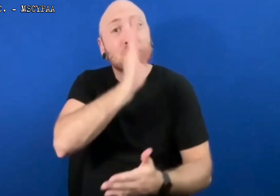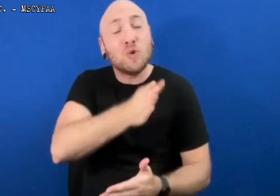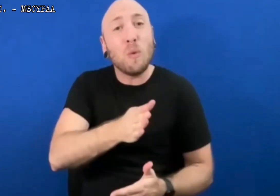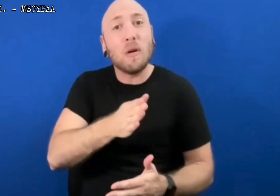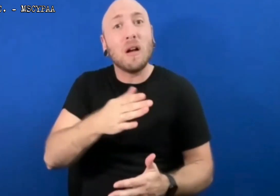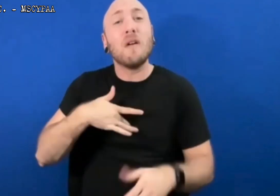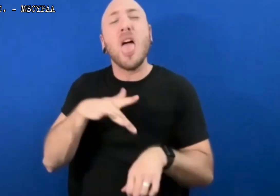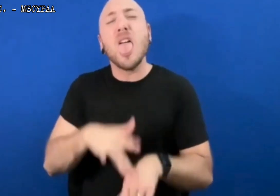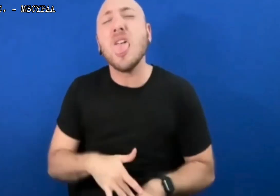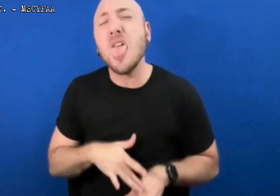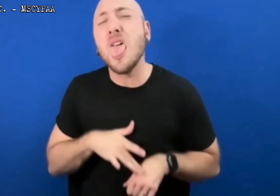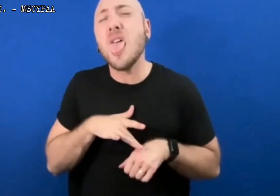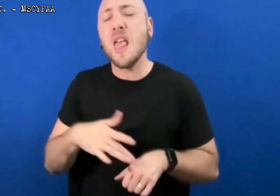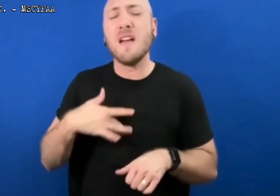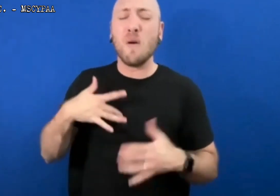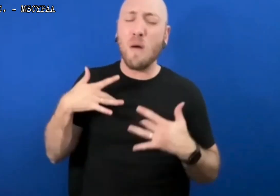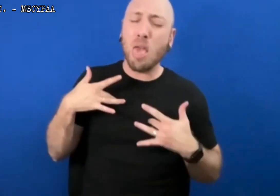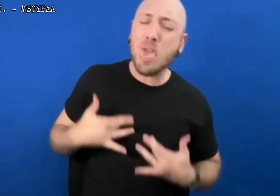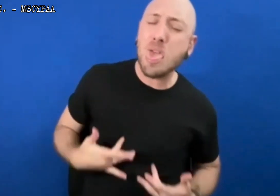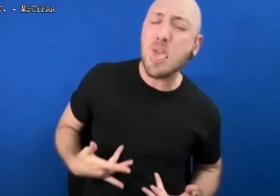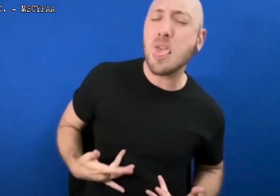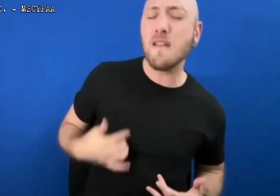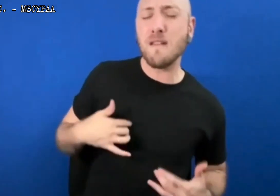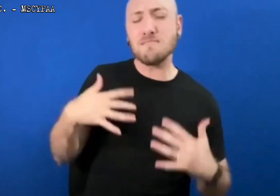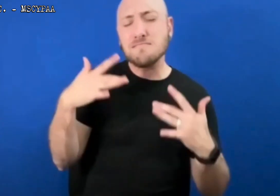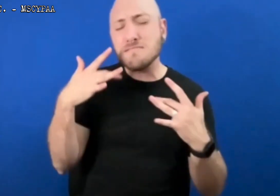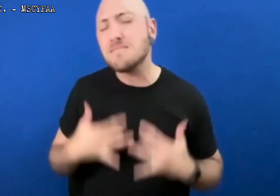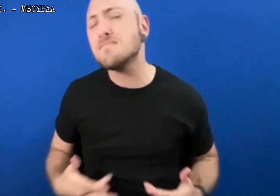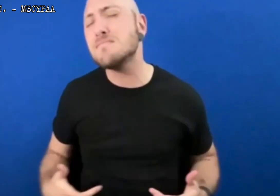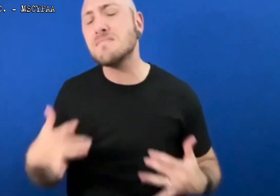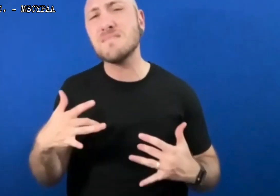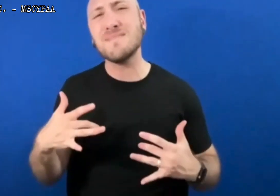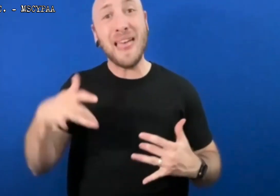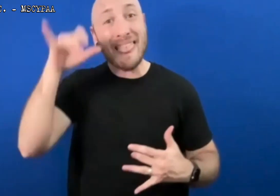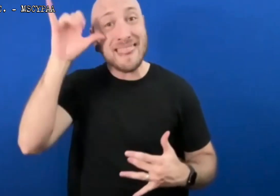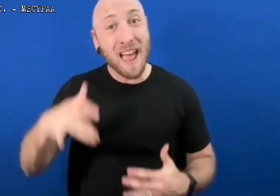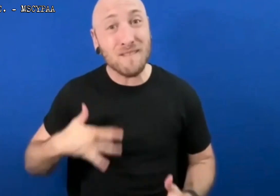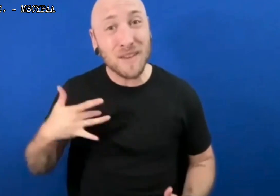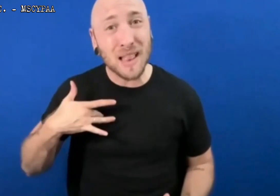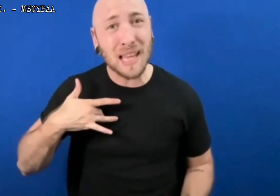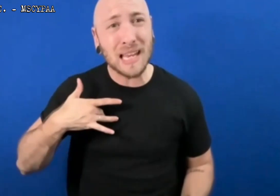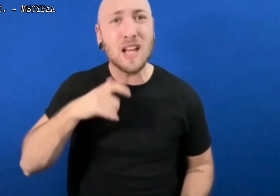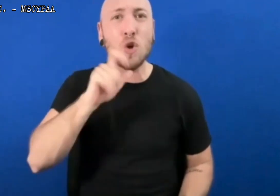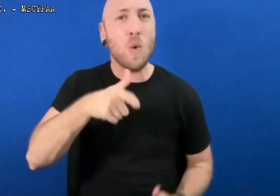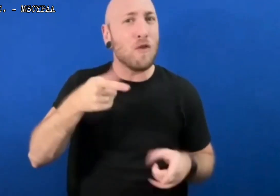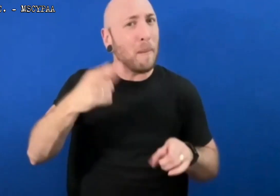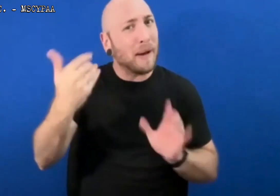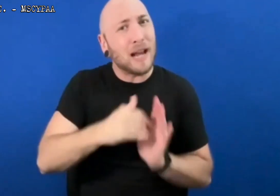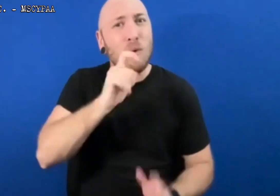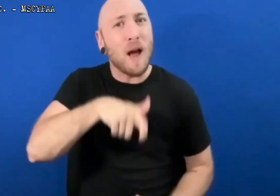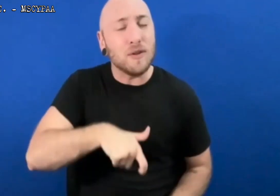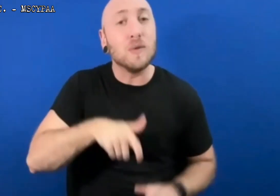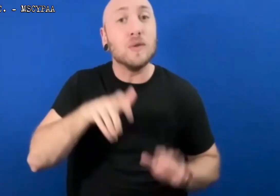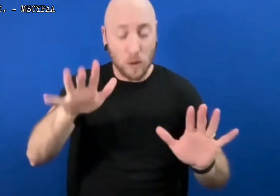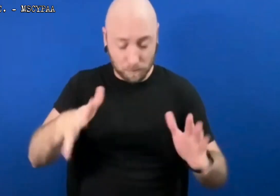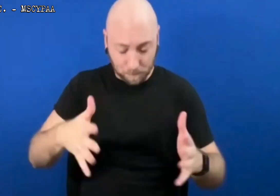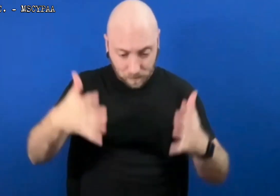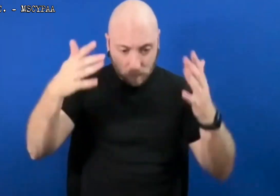this feeling of impending doom. And so yeah, I went to treatment and I just hit the ground running this